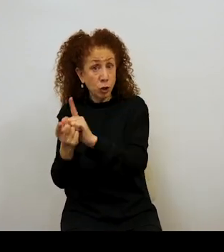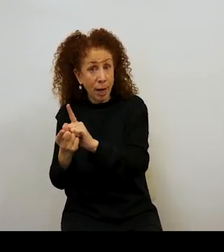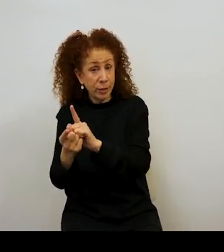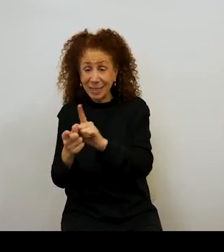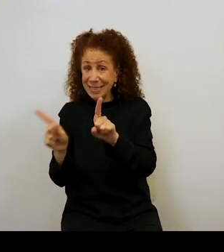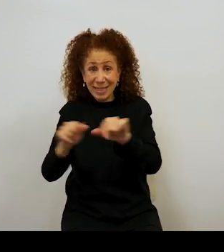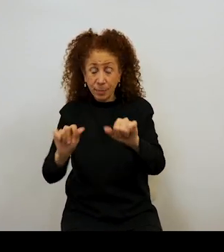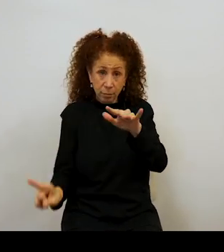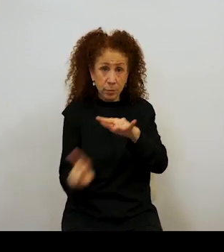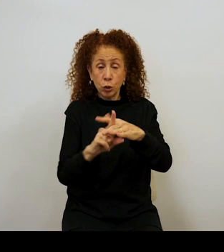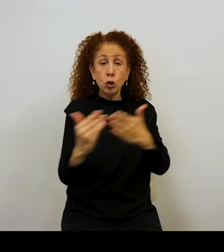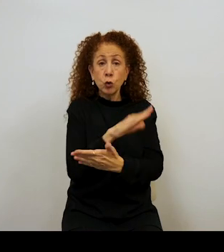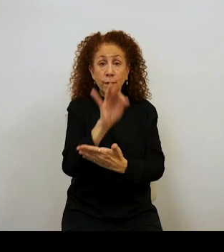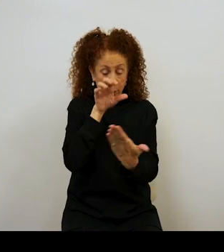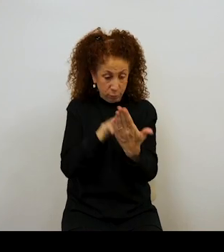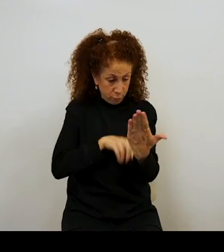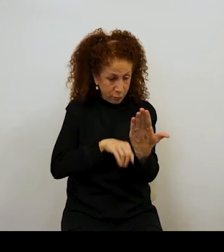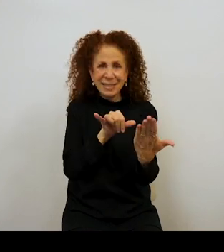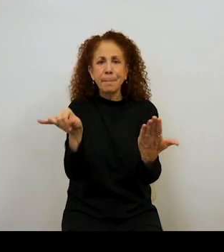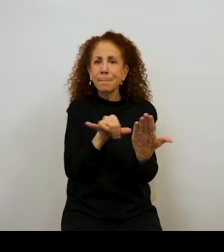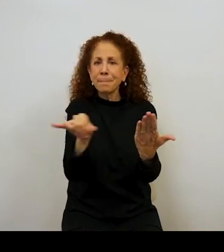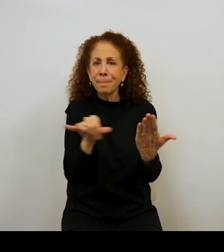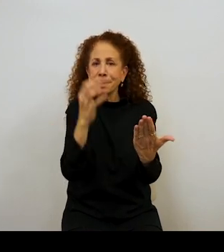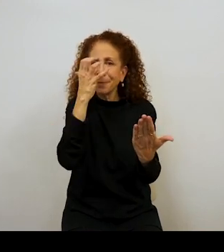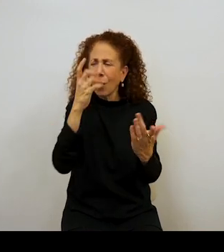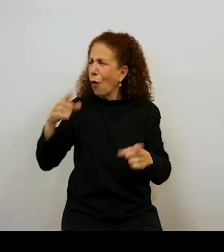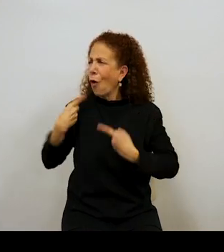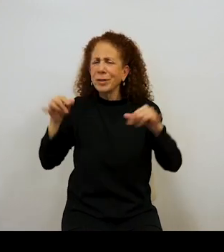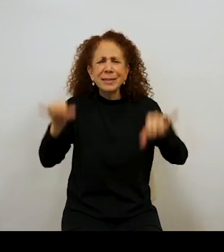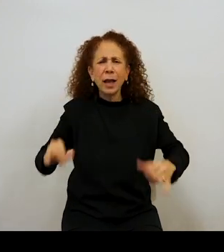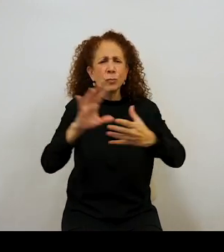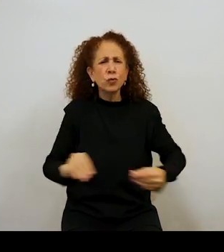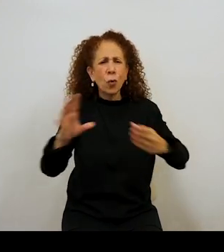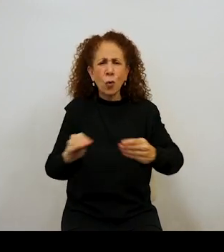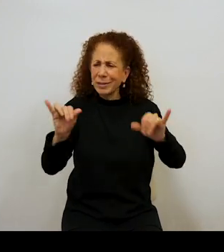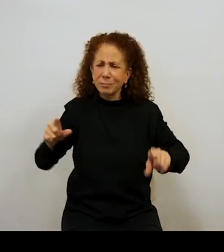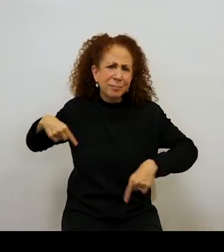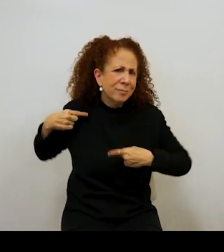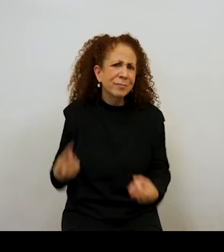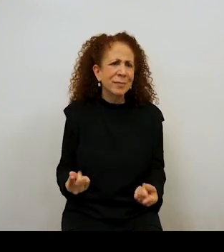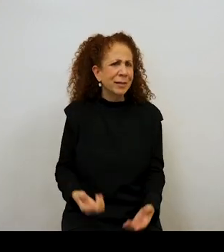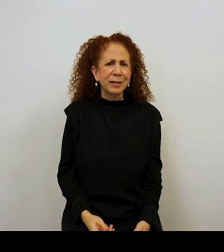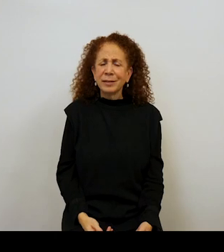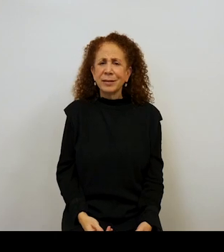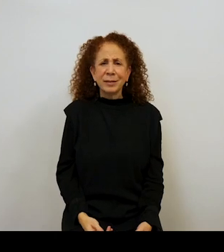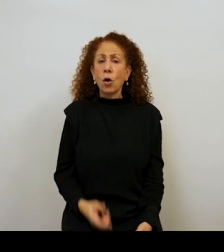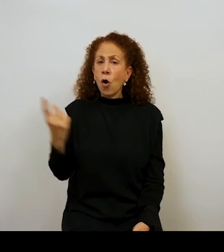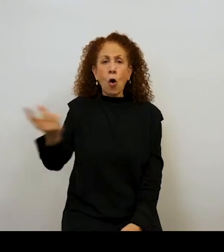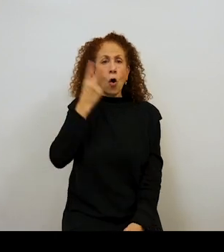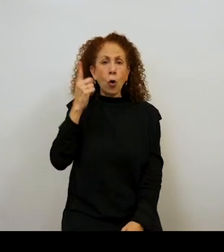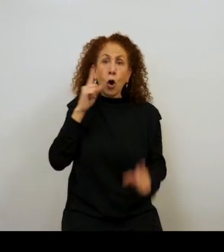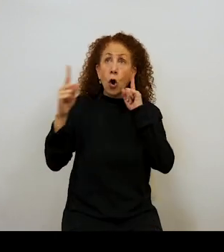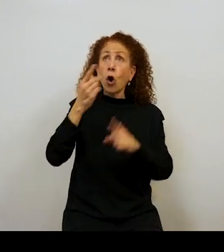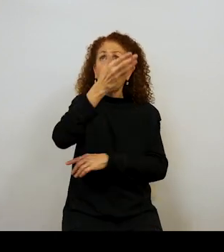telling to say this has always been the story. Mm-hmm. We have always been doing this. We have always been living it, and we have always